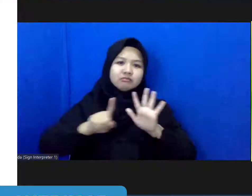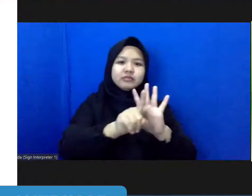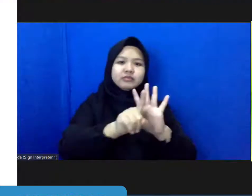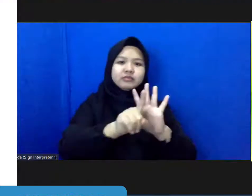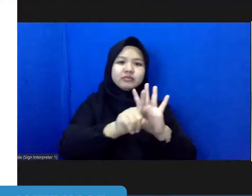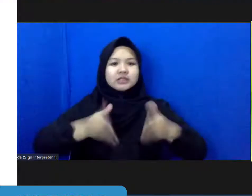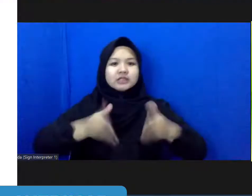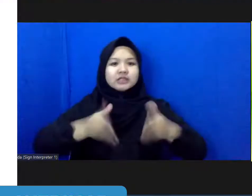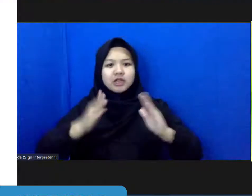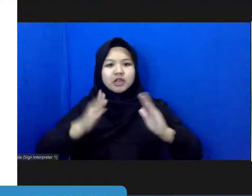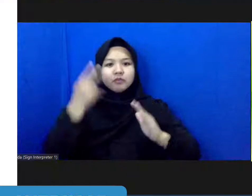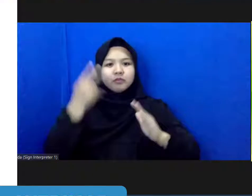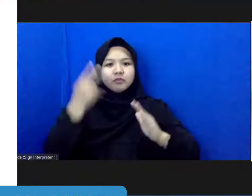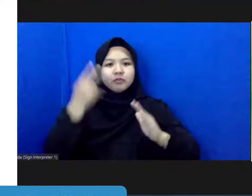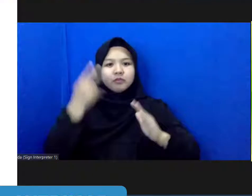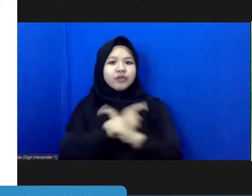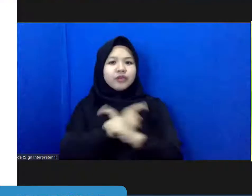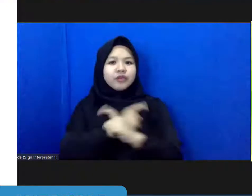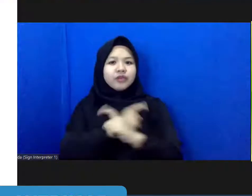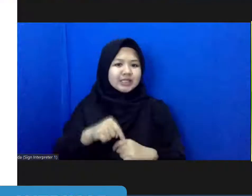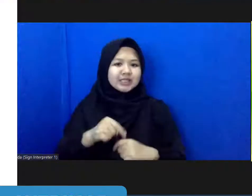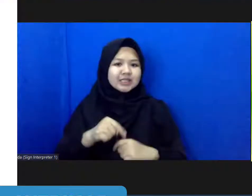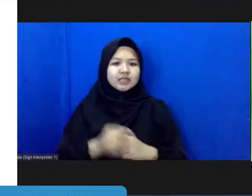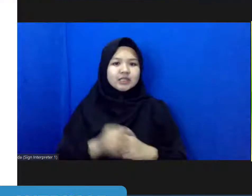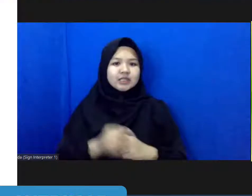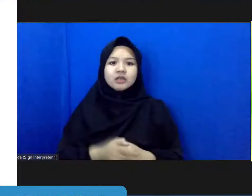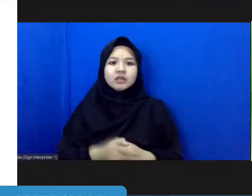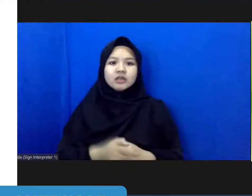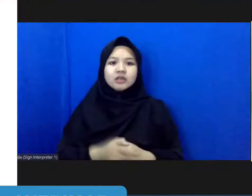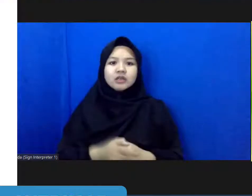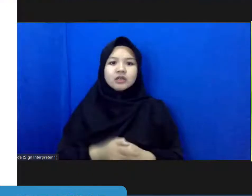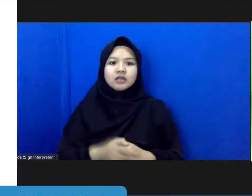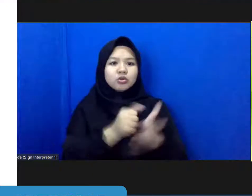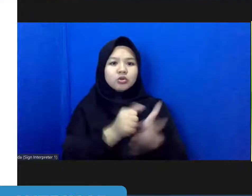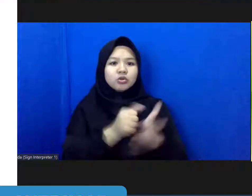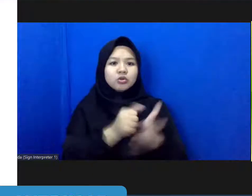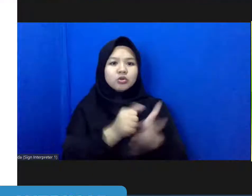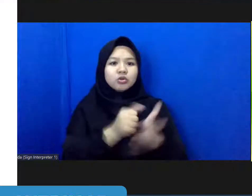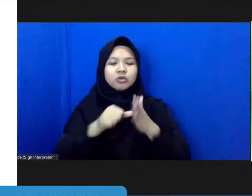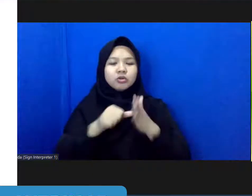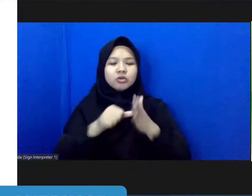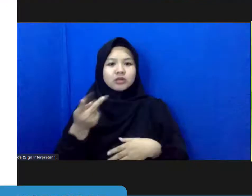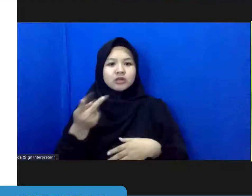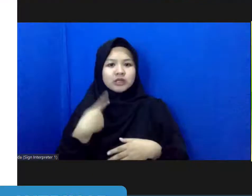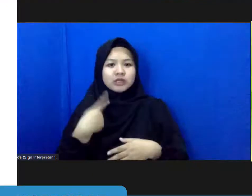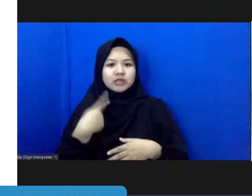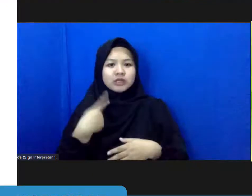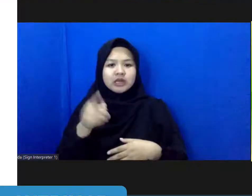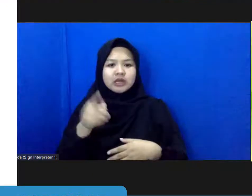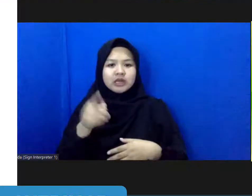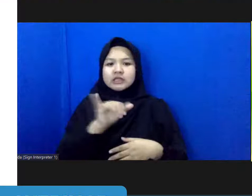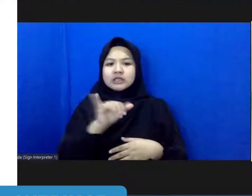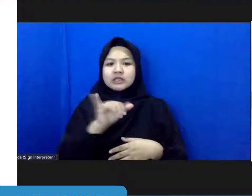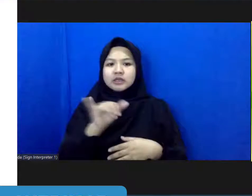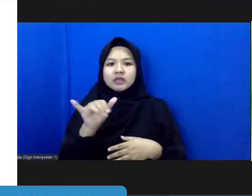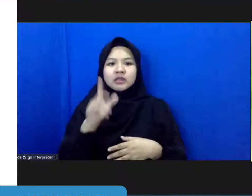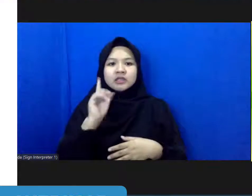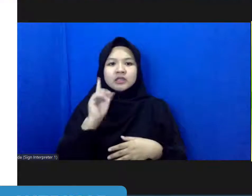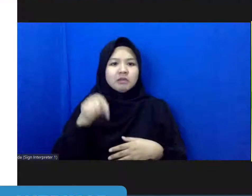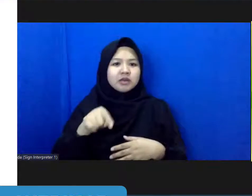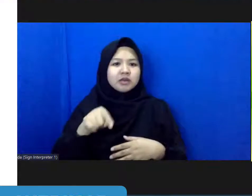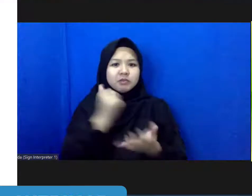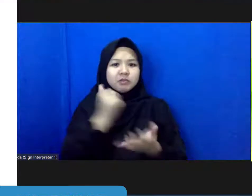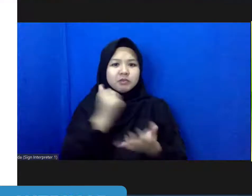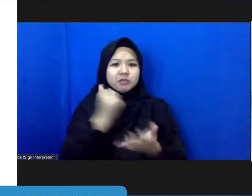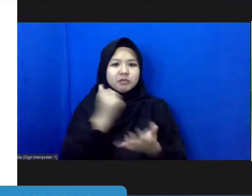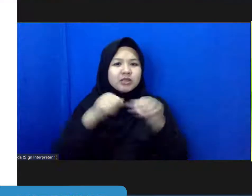this virus, and it really helped us. Yeah, although it's still like yeah, because it's a very new system that we